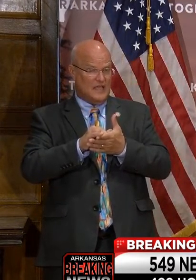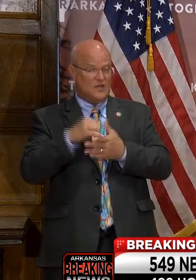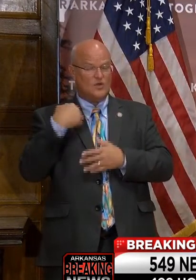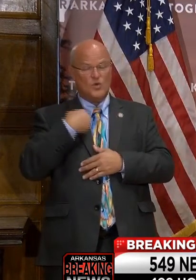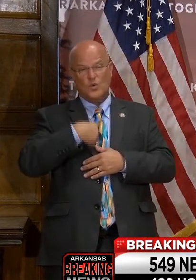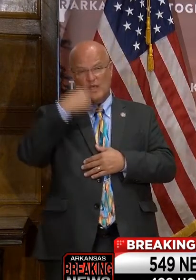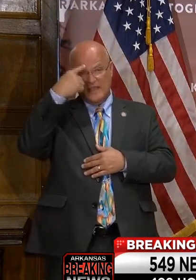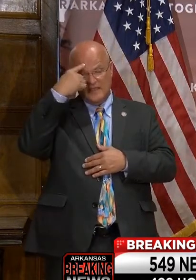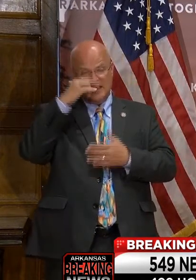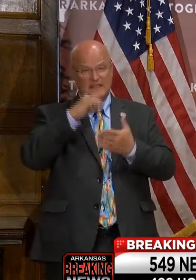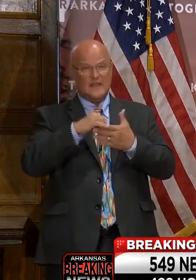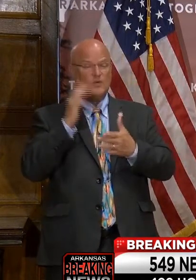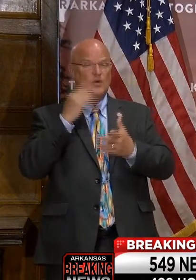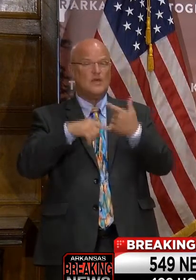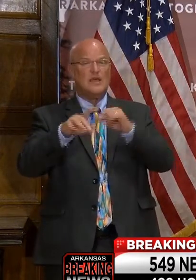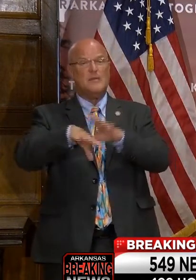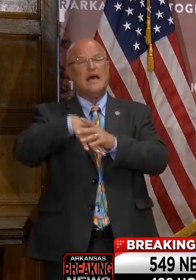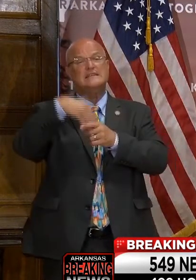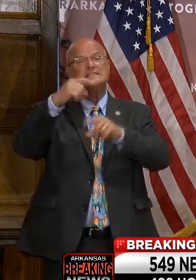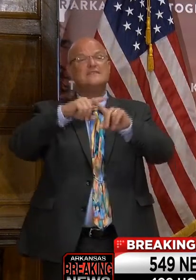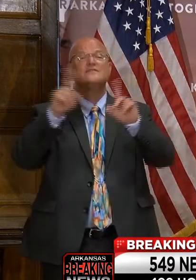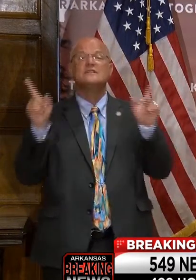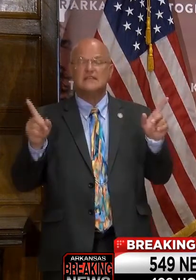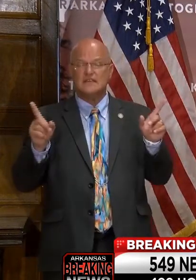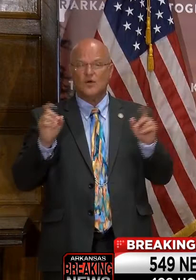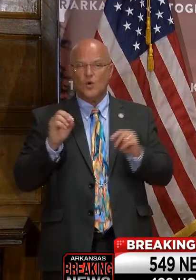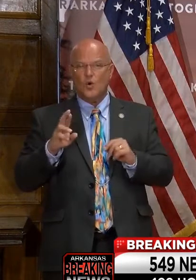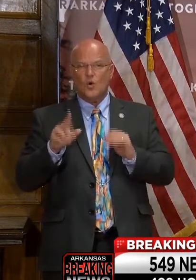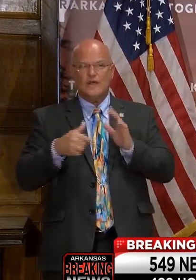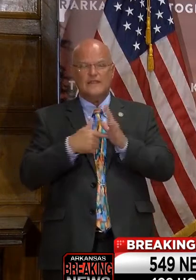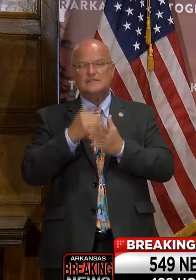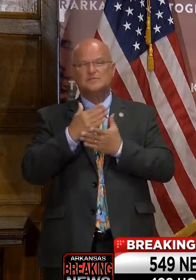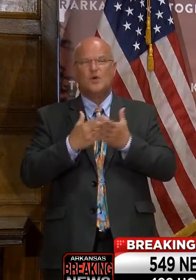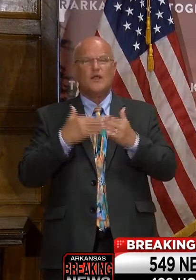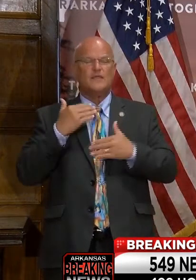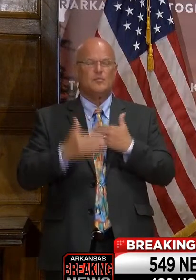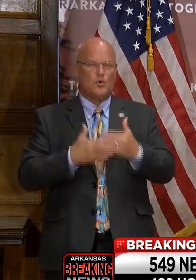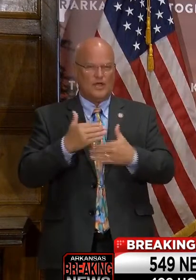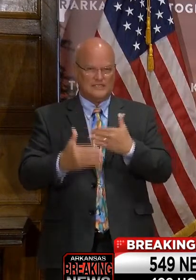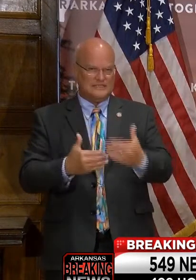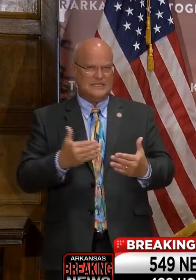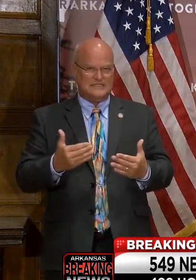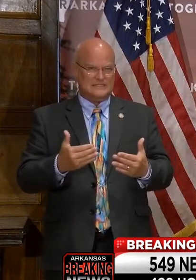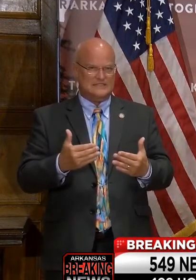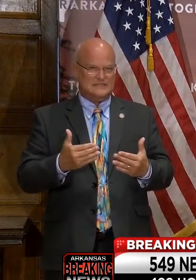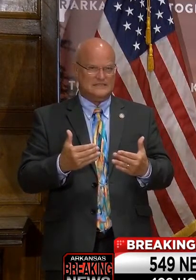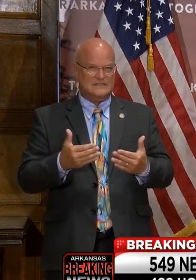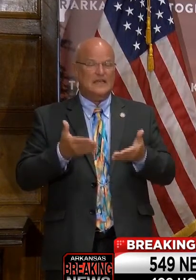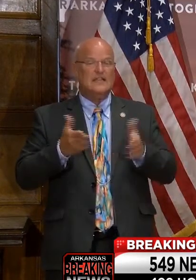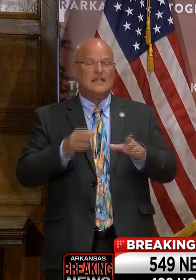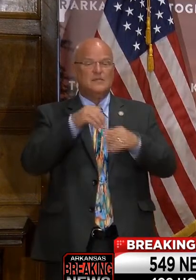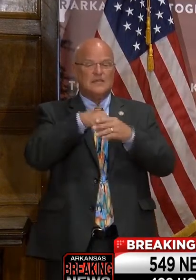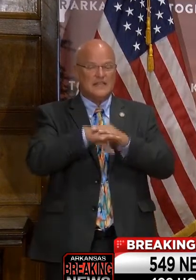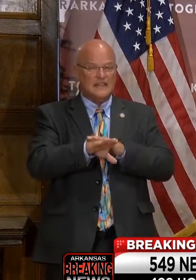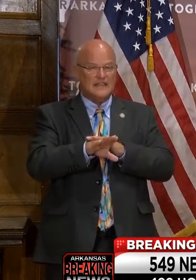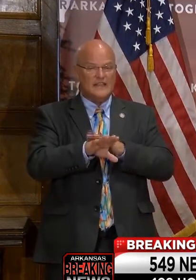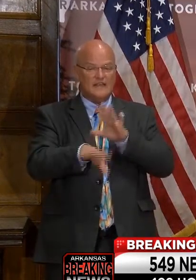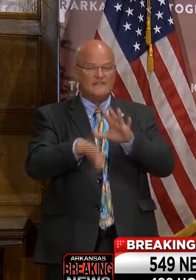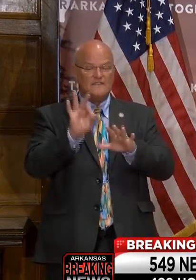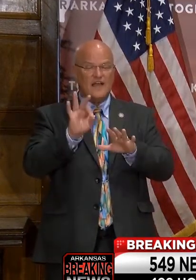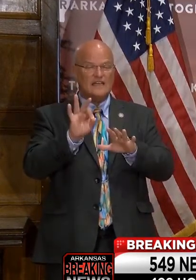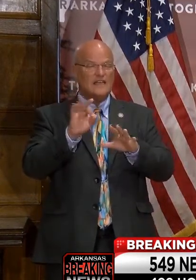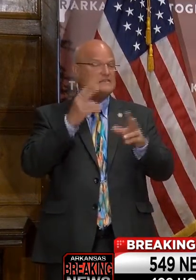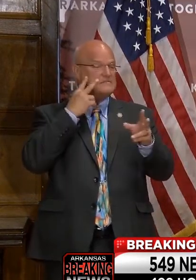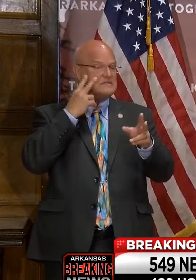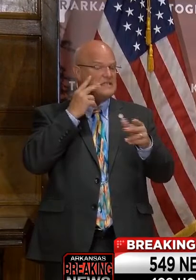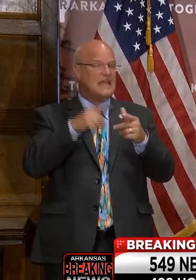think that we're going to come out differently? Or is this part of the process, is let them get in there, find out, see,